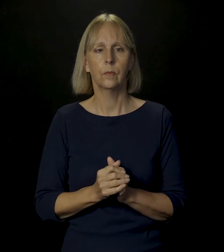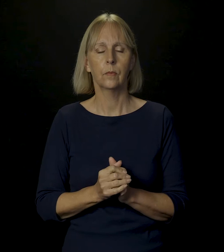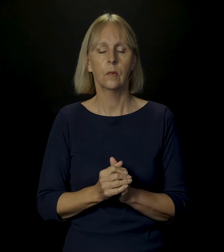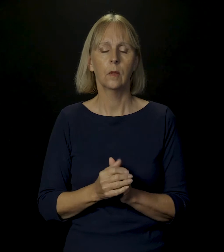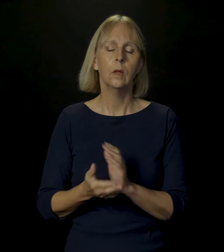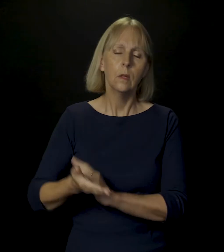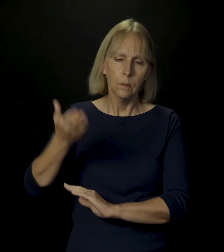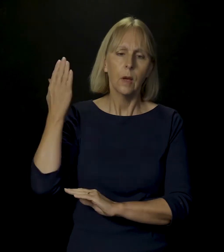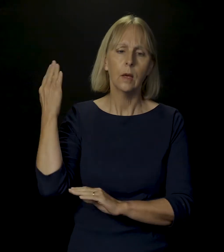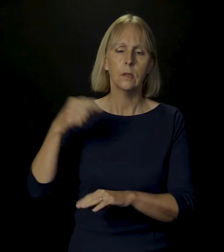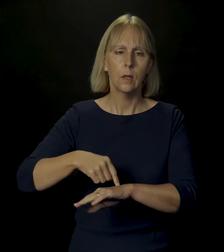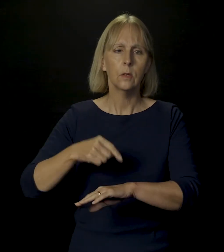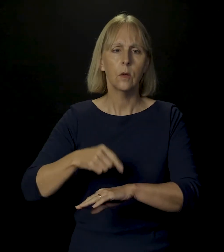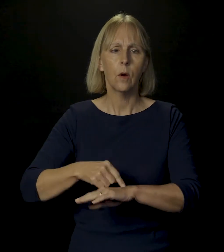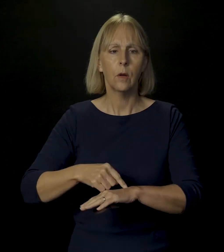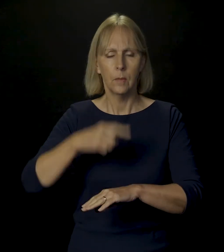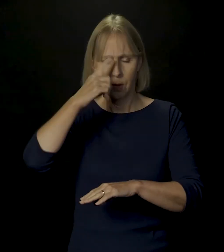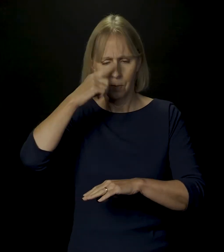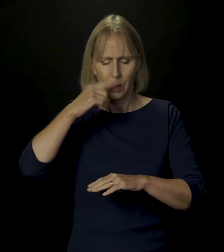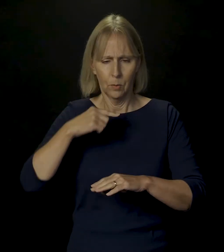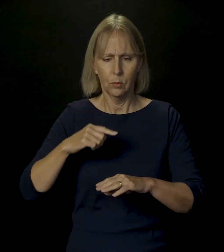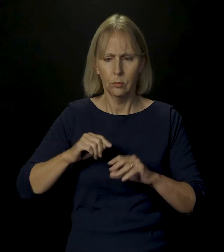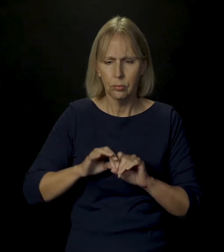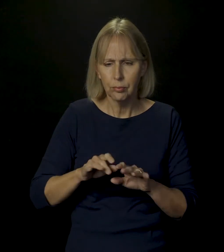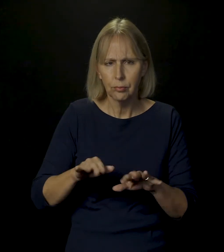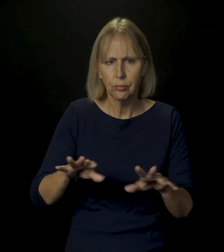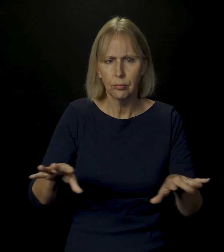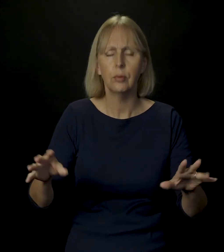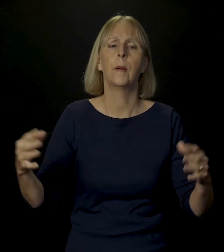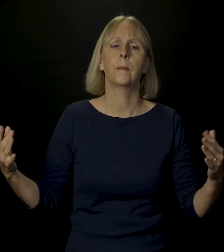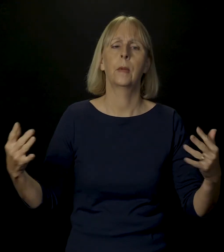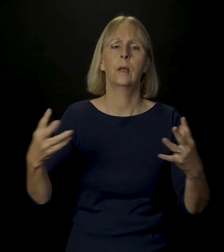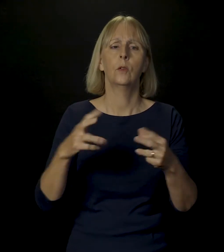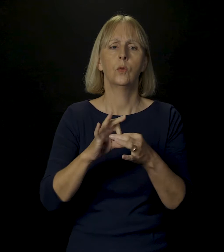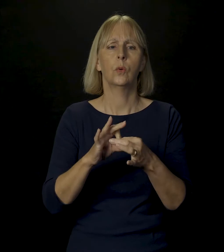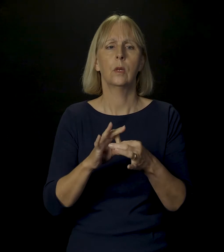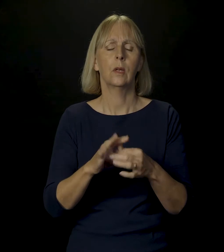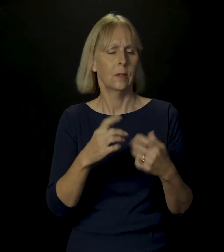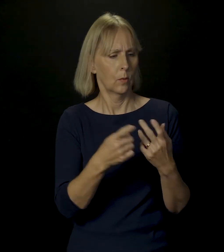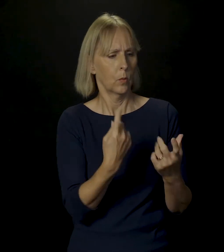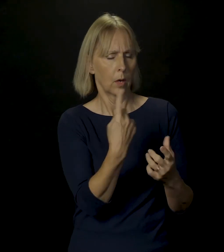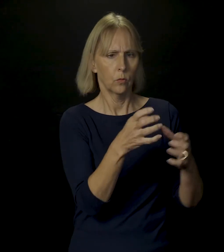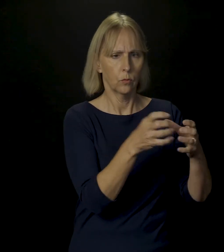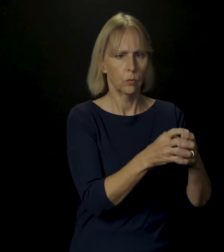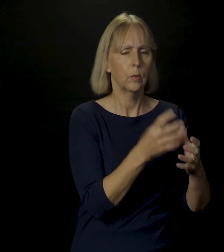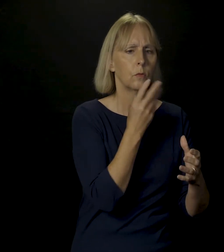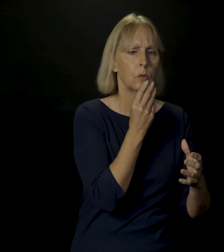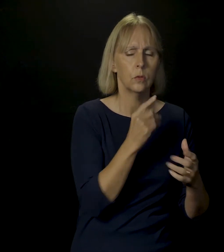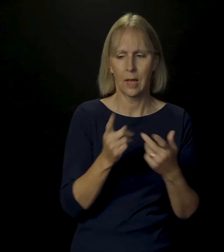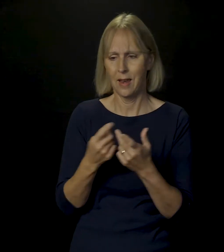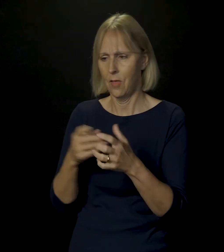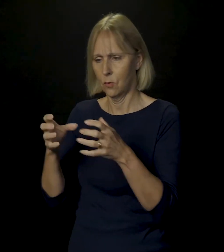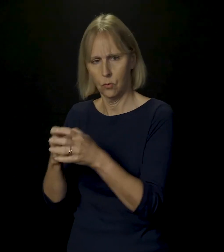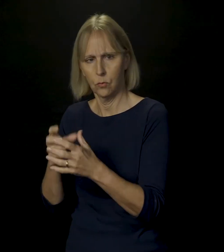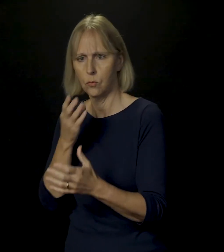days When the number Was increasing The Hellenistic Jews Among them Completed against The Hebraic Jews Because their widows Were being overlooked